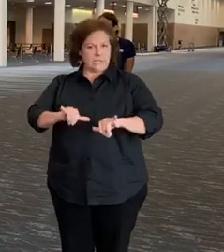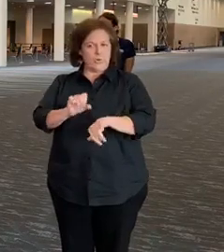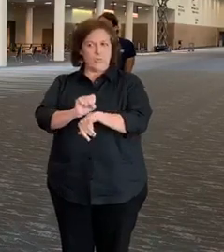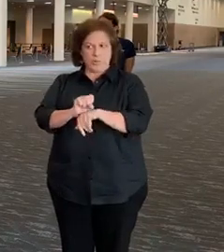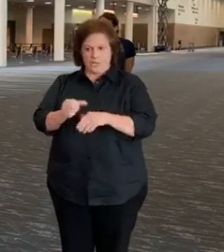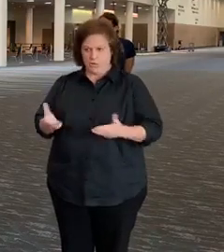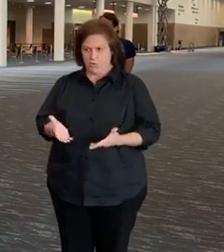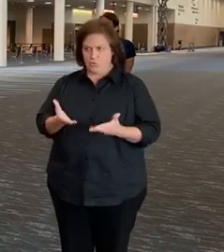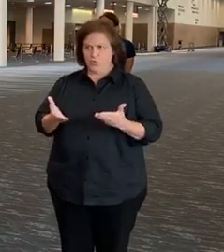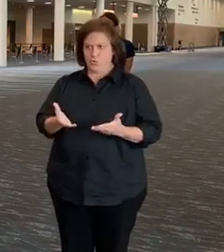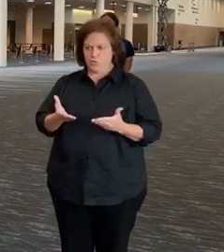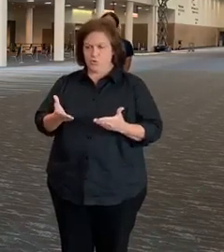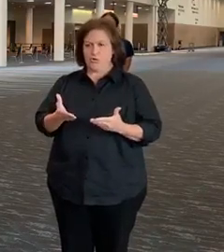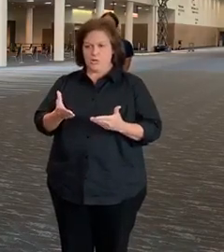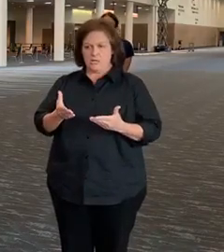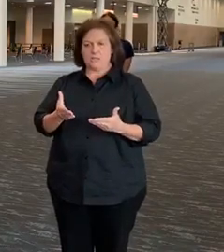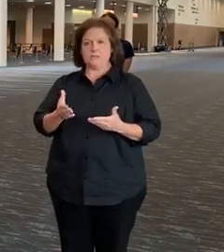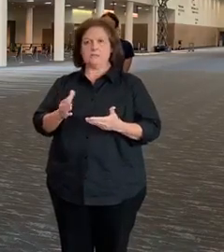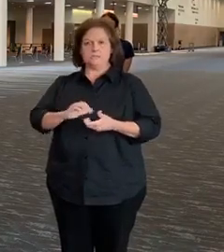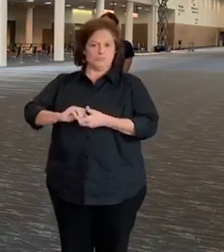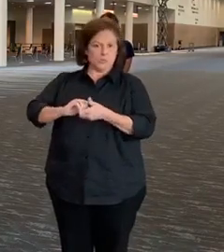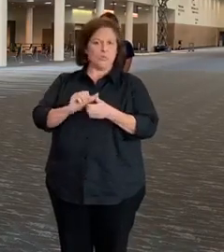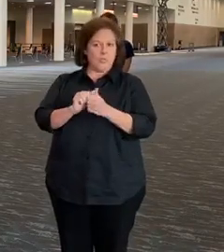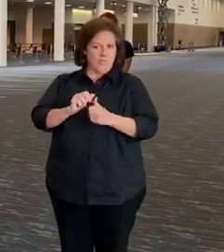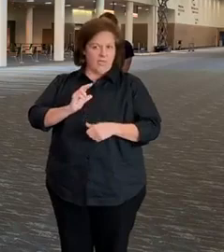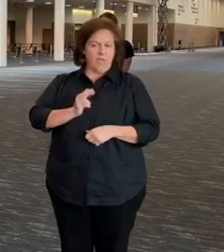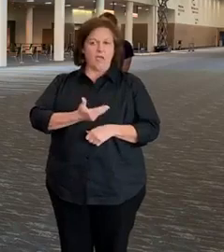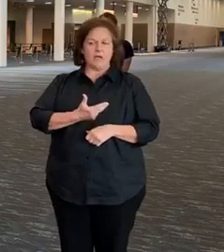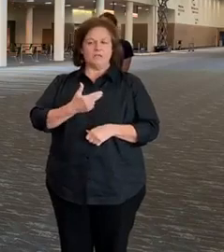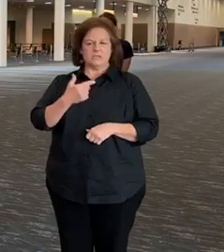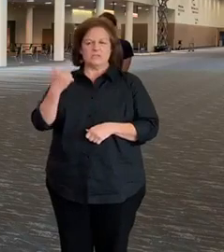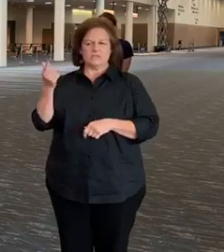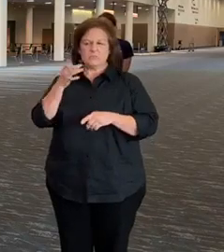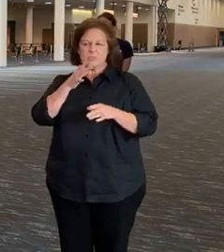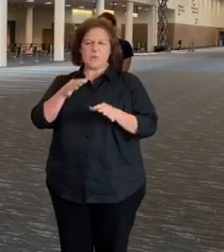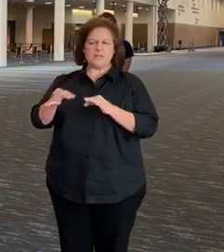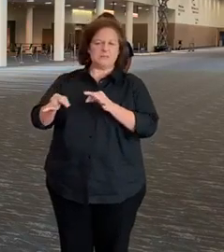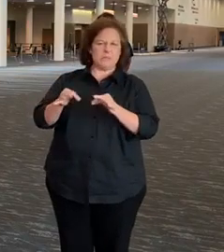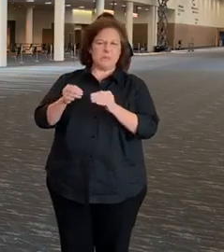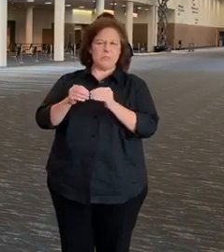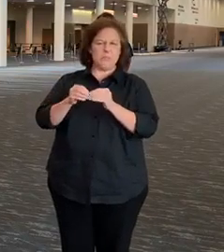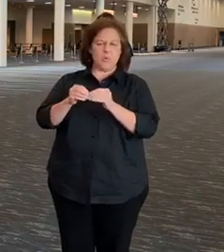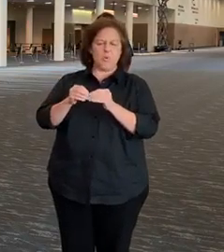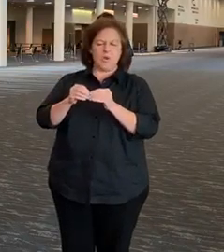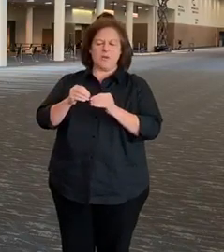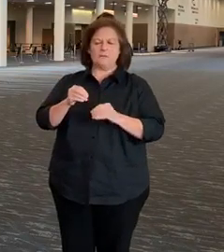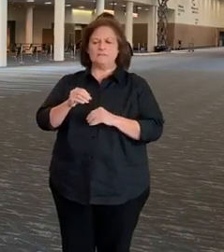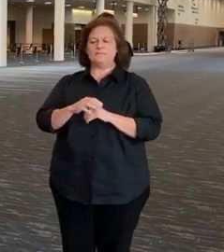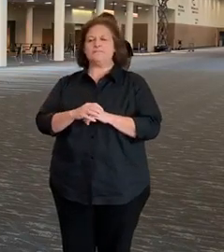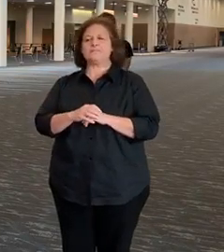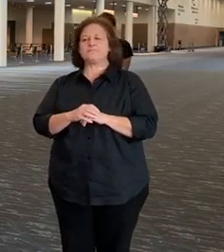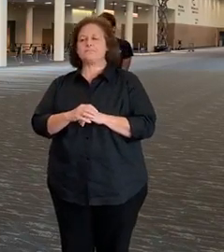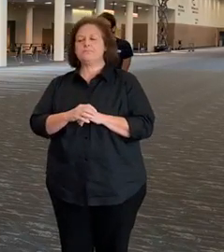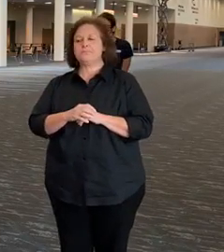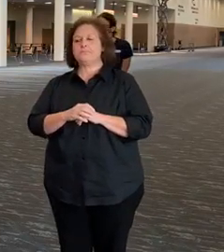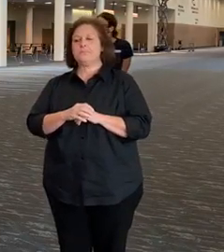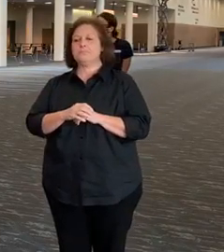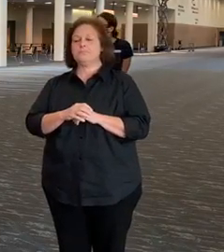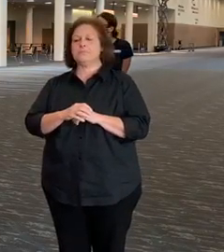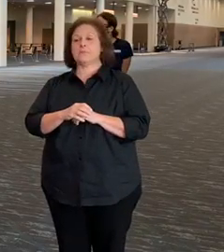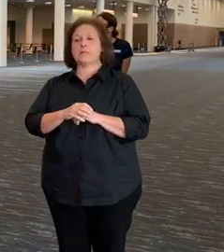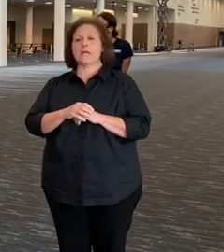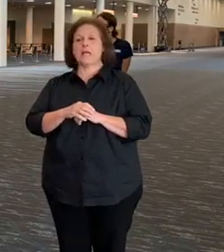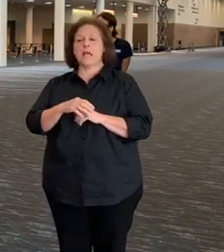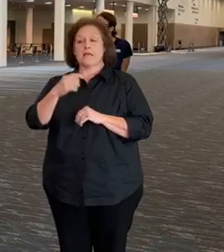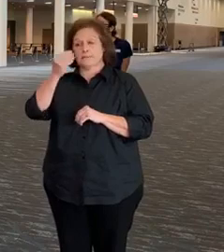with us and a part of our unified command. You'll hear more about this from Colin Arnold. I do